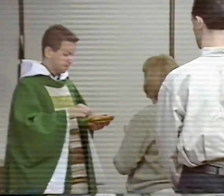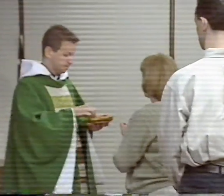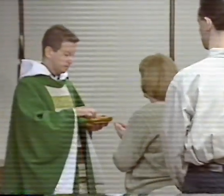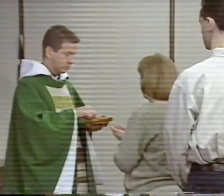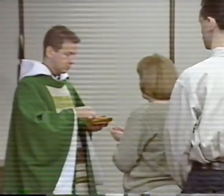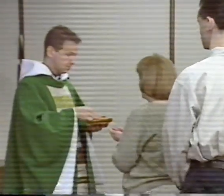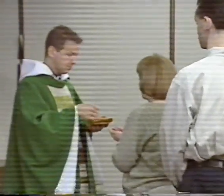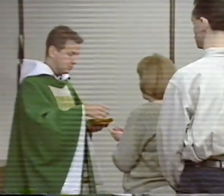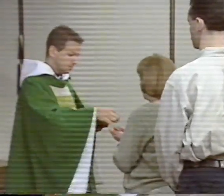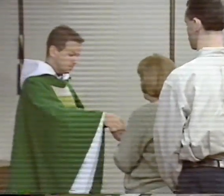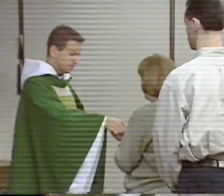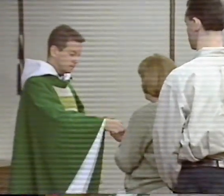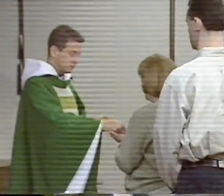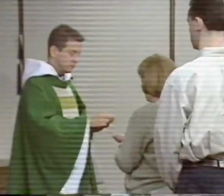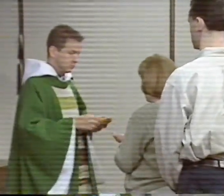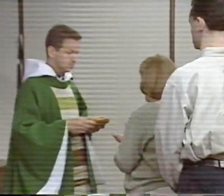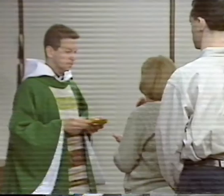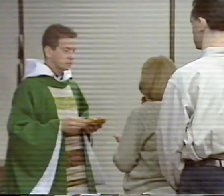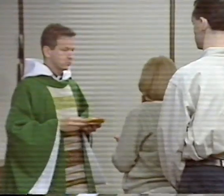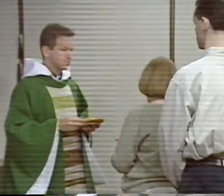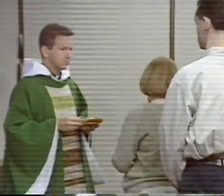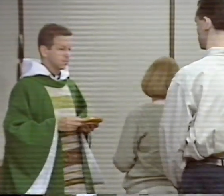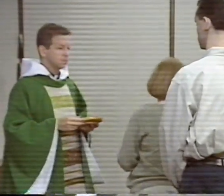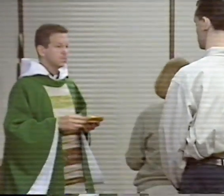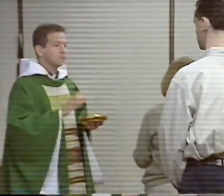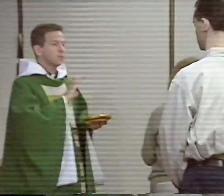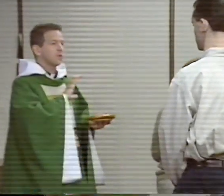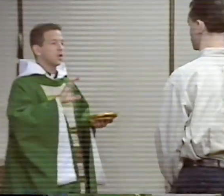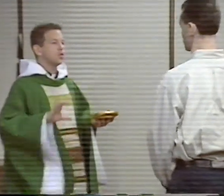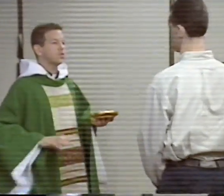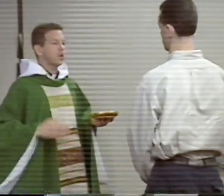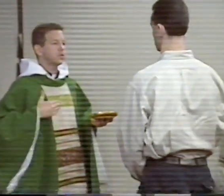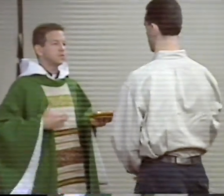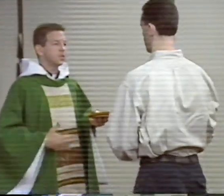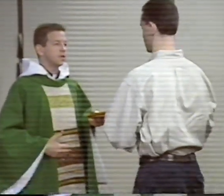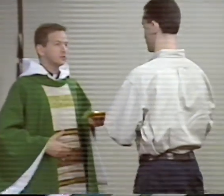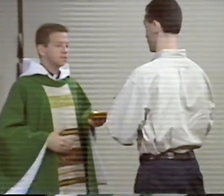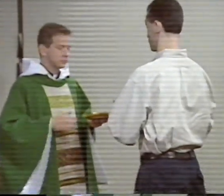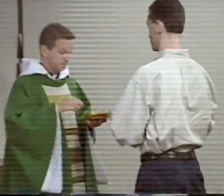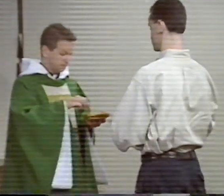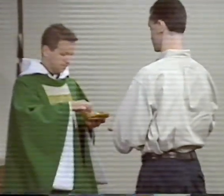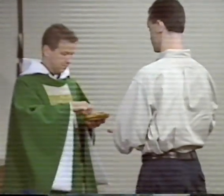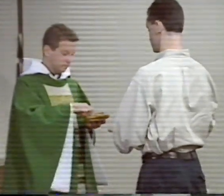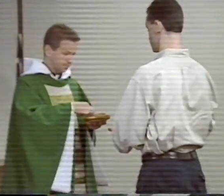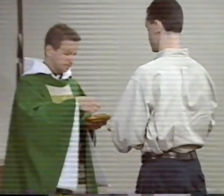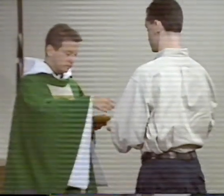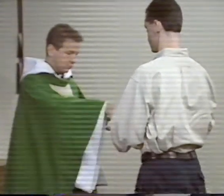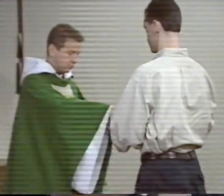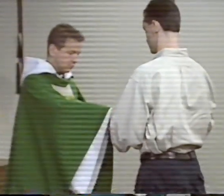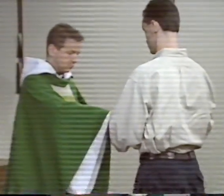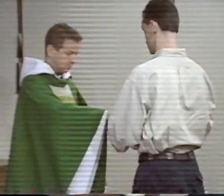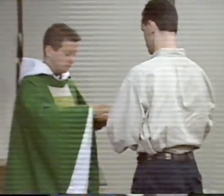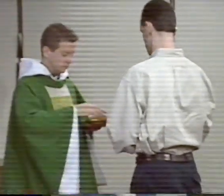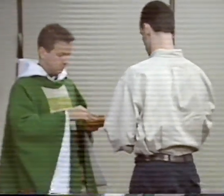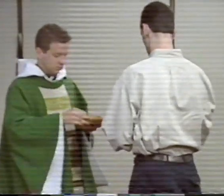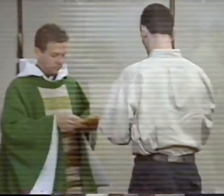to Jesus as I was, so weary, worn,